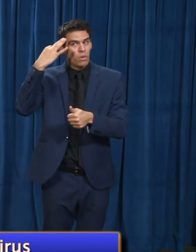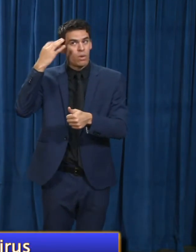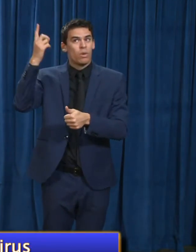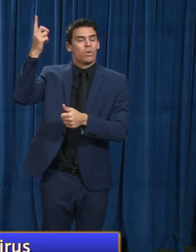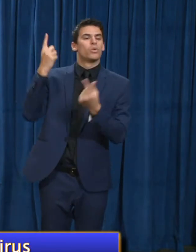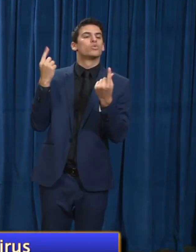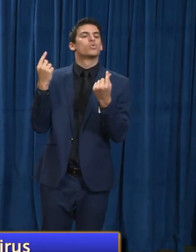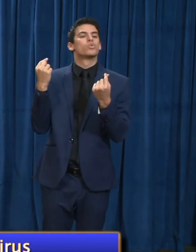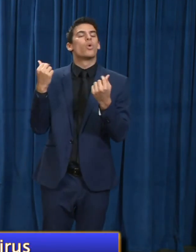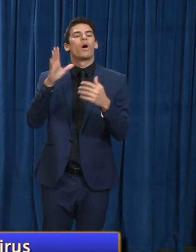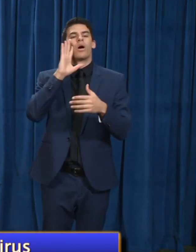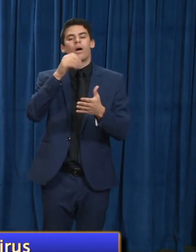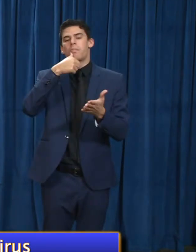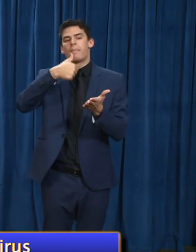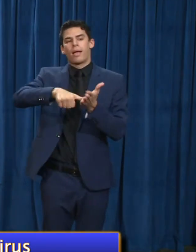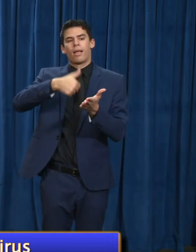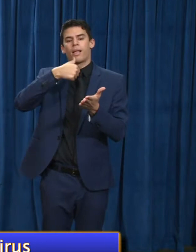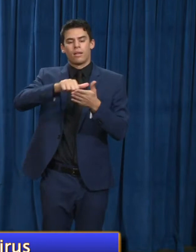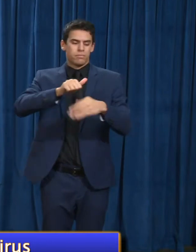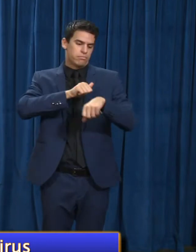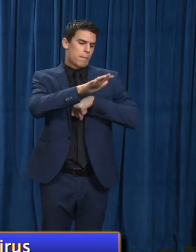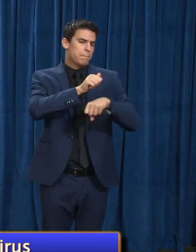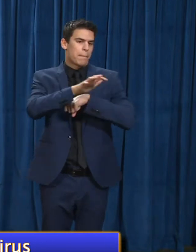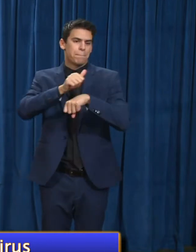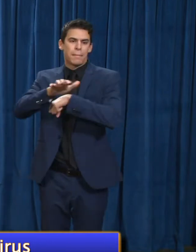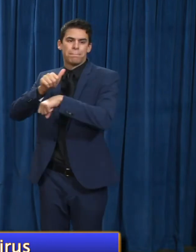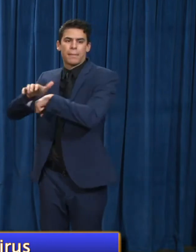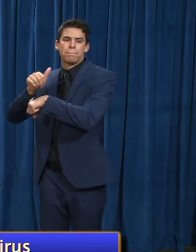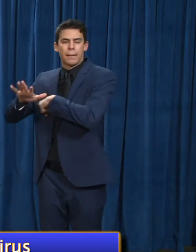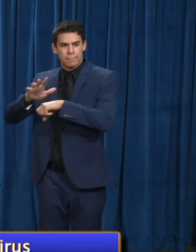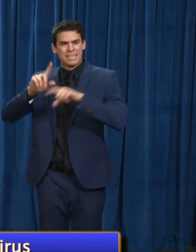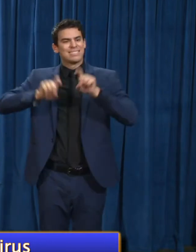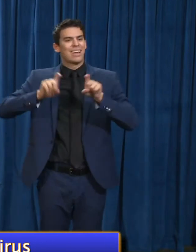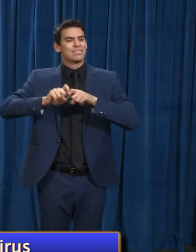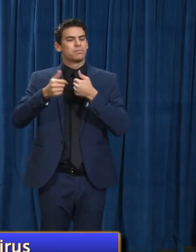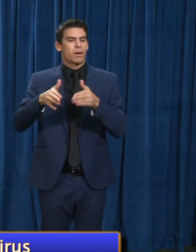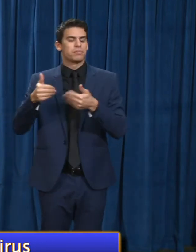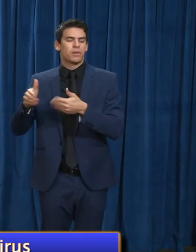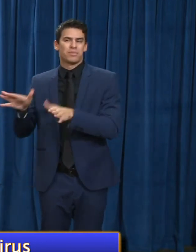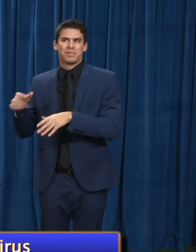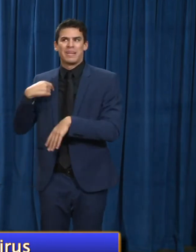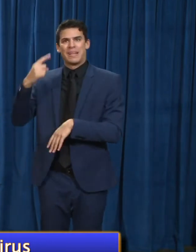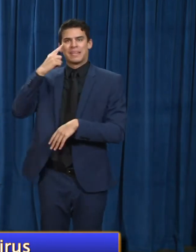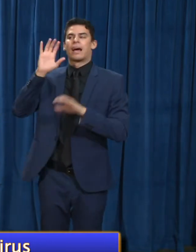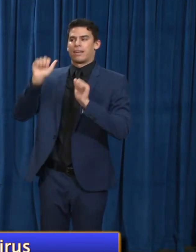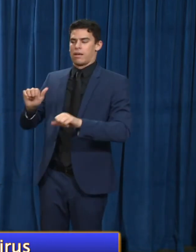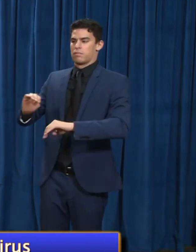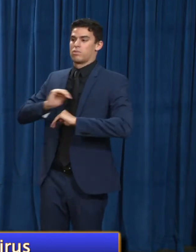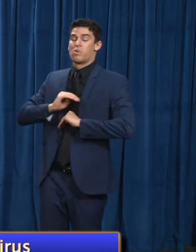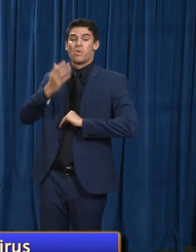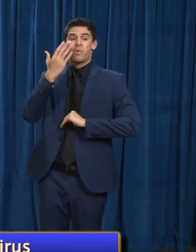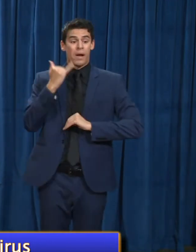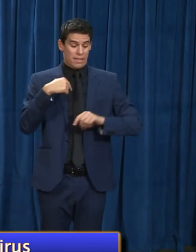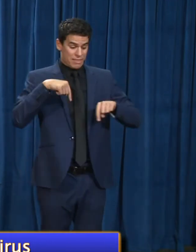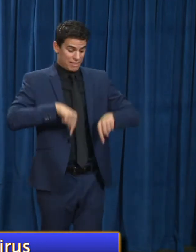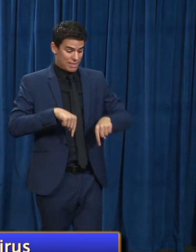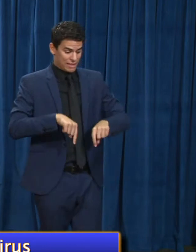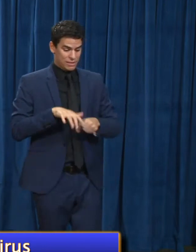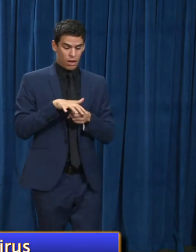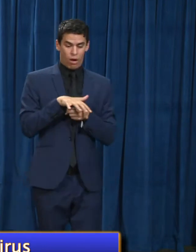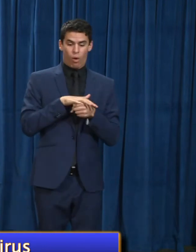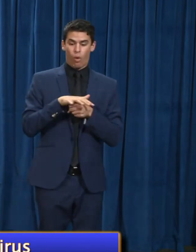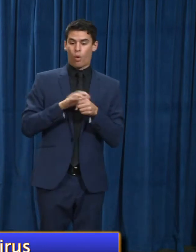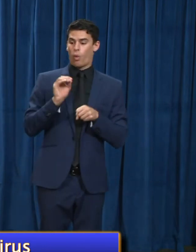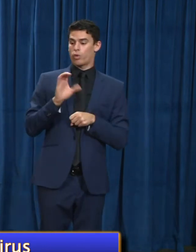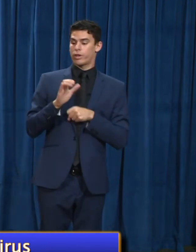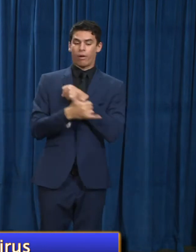kits is a better approach for these high volumes, because these sites are not designed to take care of the entire population. You can't